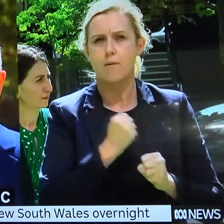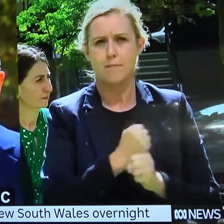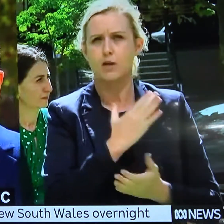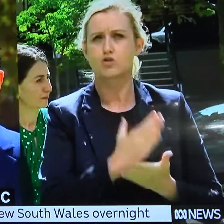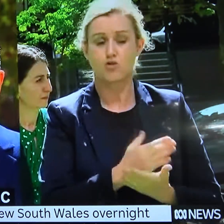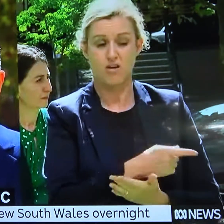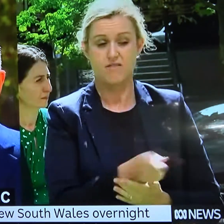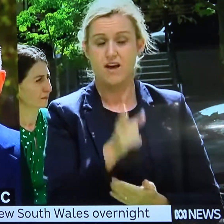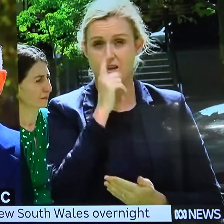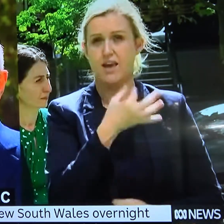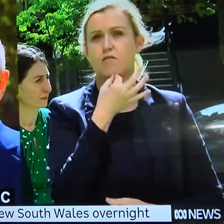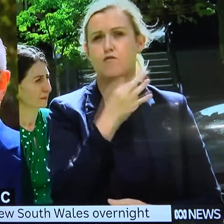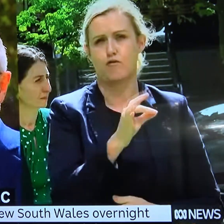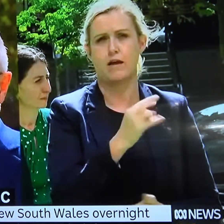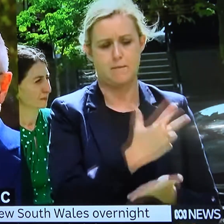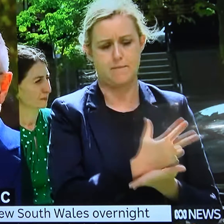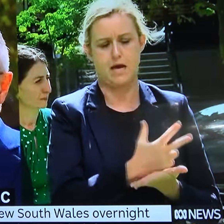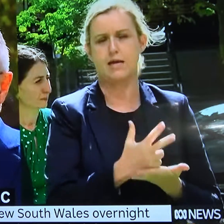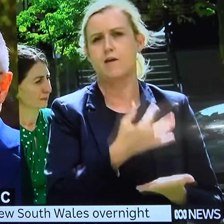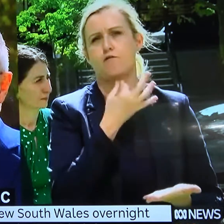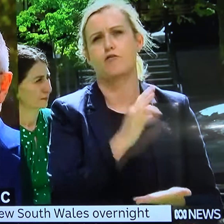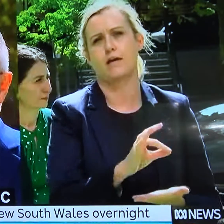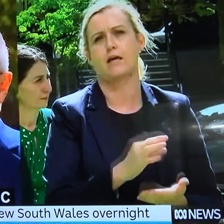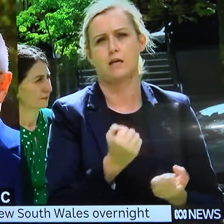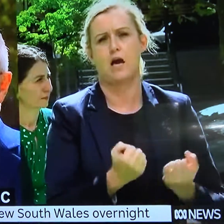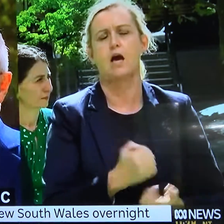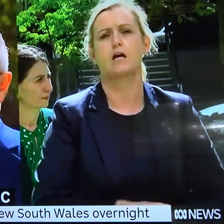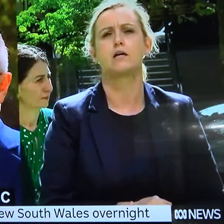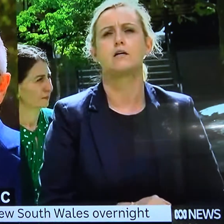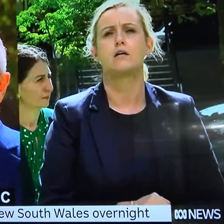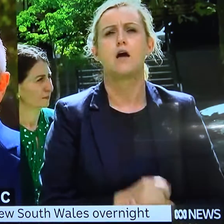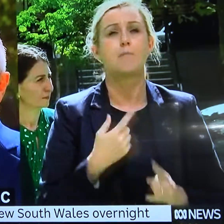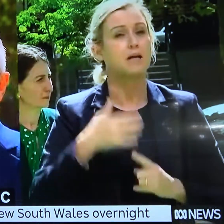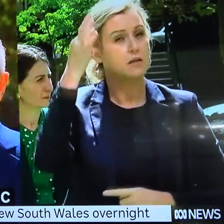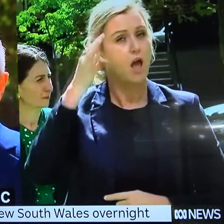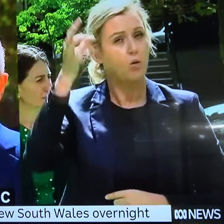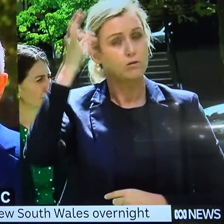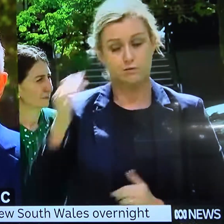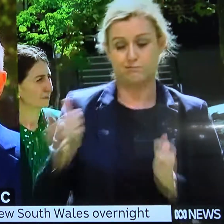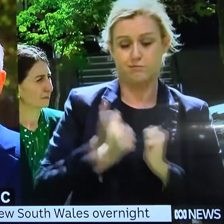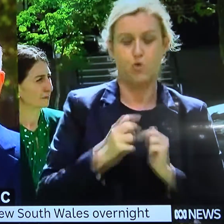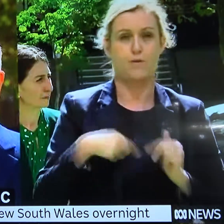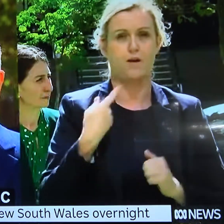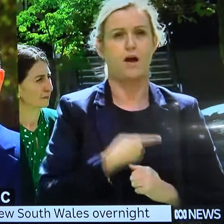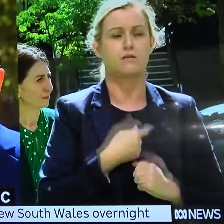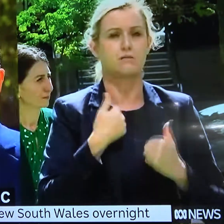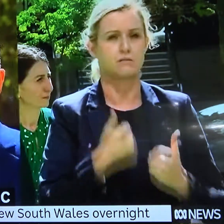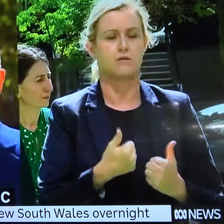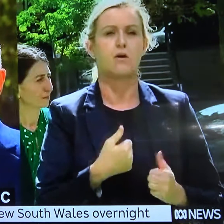have free parking during this COVID crisis, and councils have stepped up, but I'm pleased to announce too